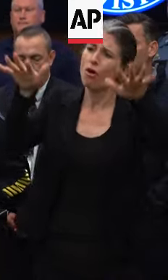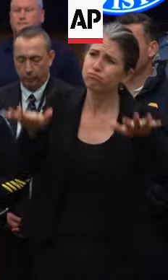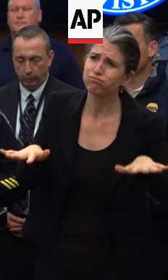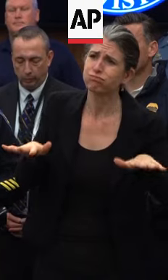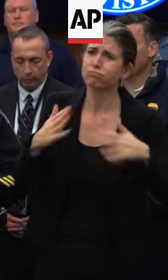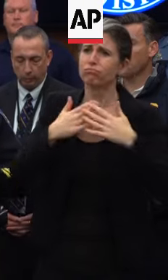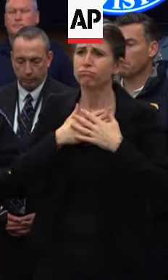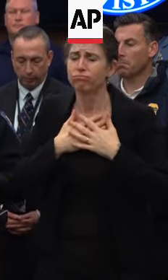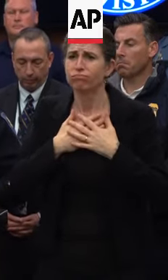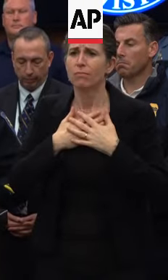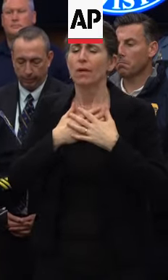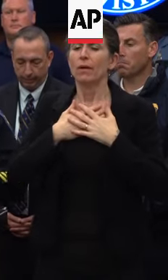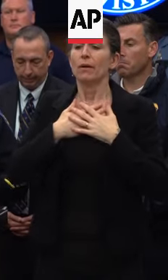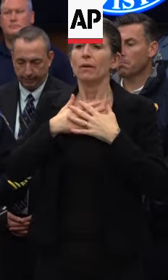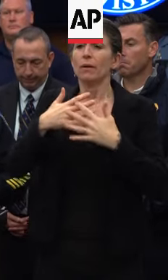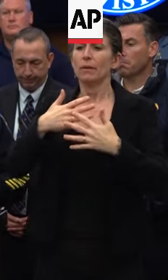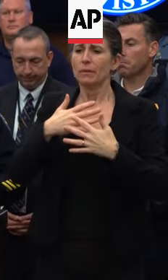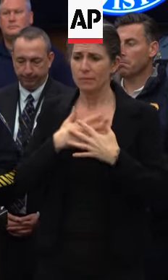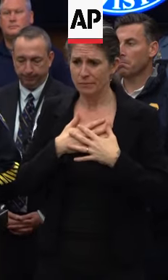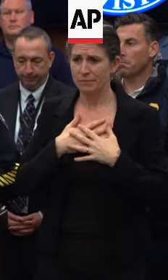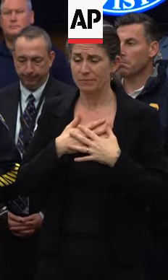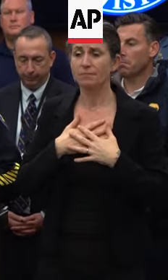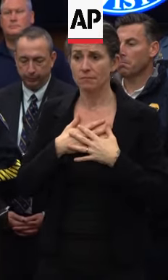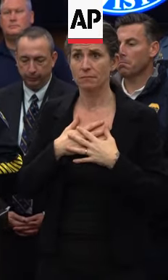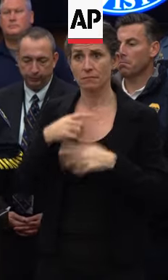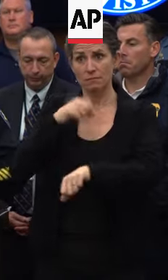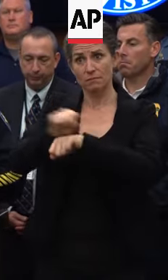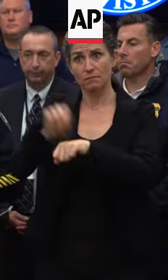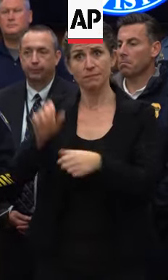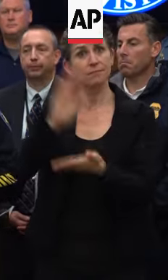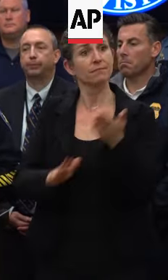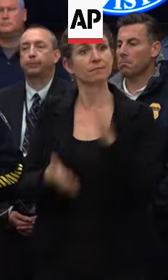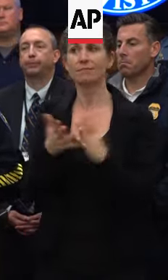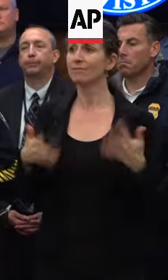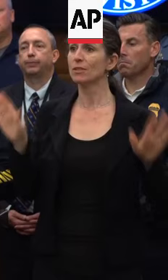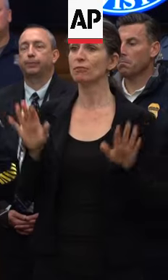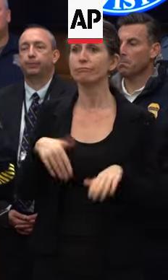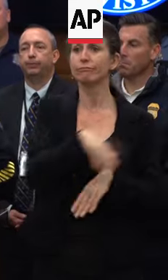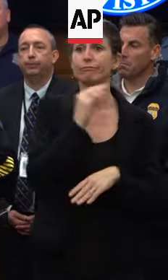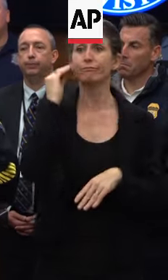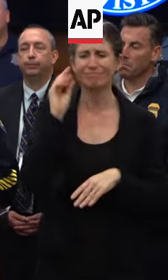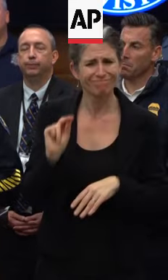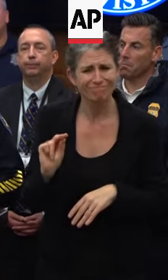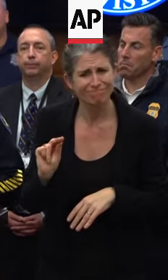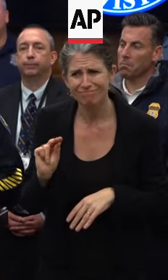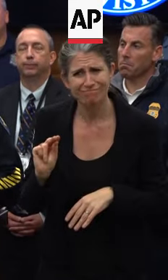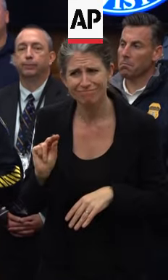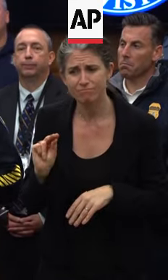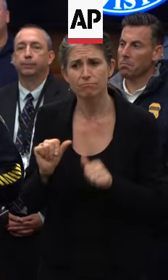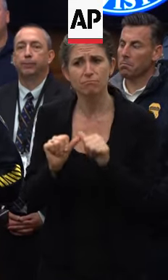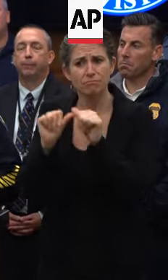enough. Our work again is not done here. I was very elated tonight when I got the call from Commissioner